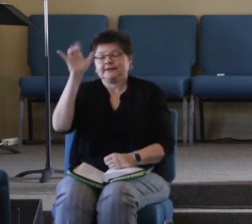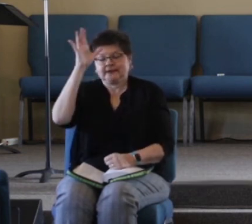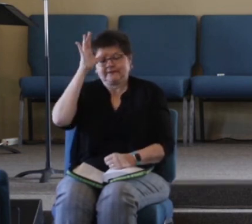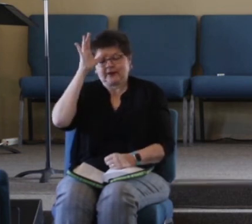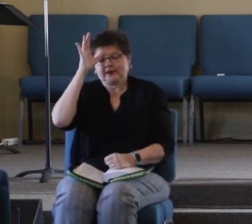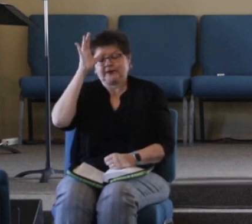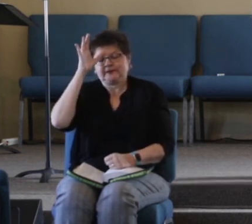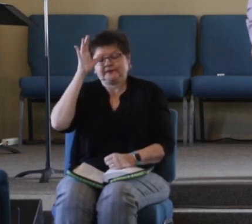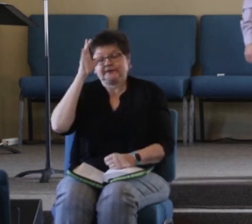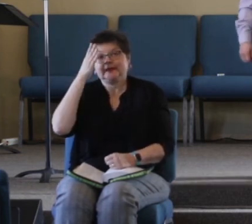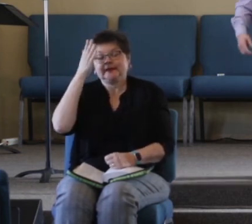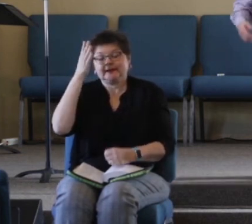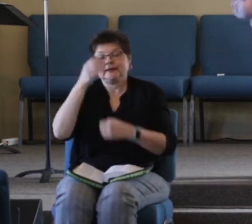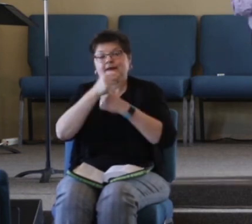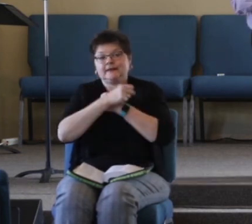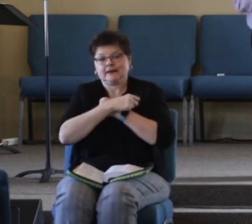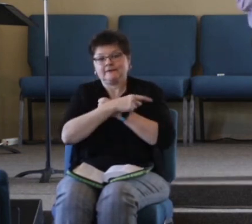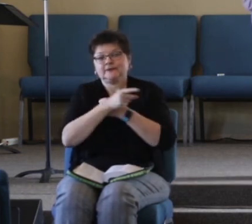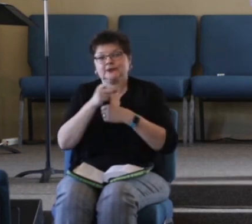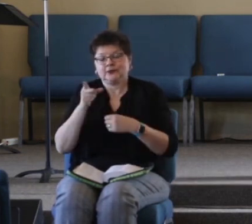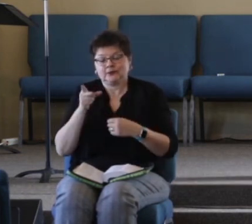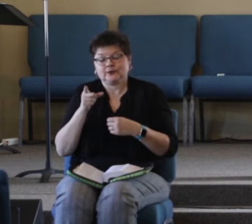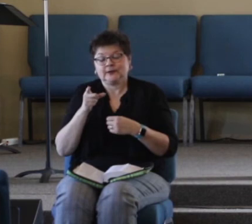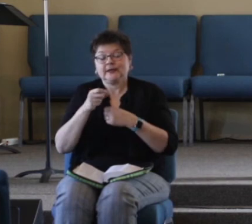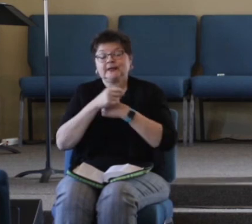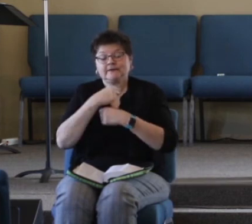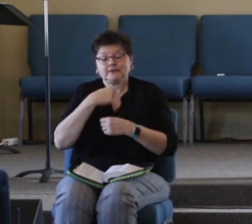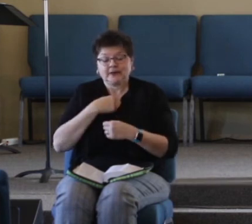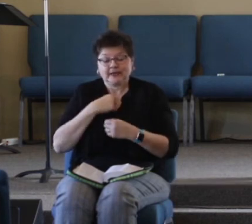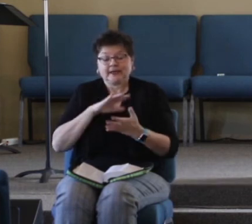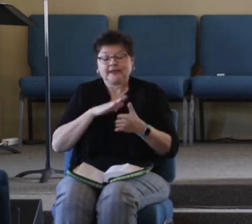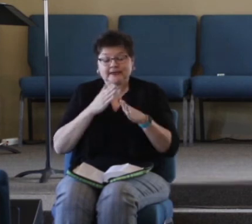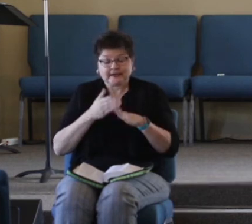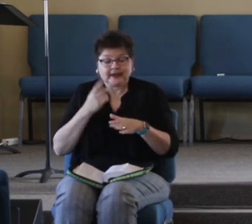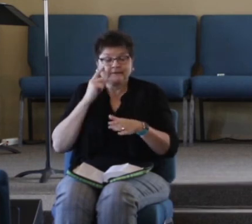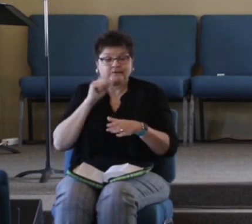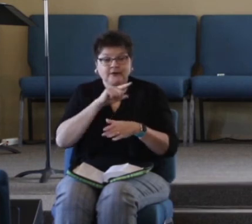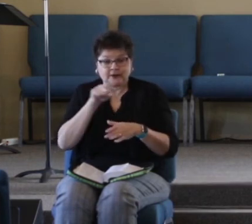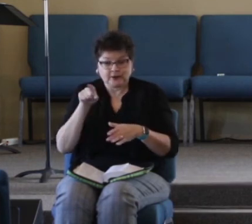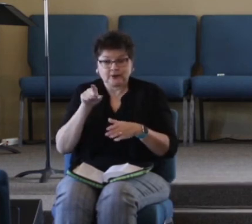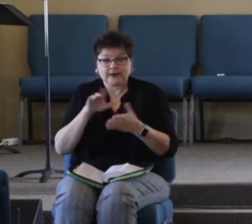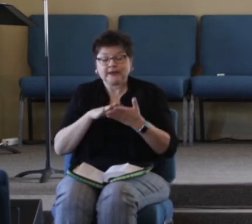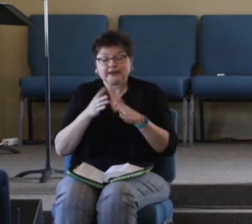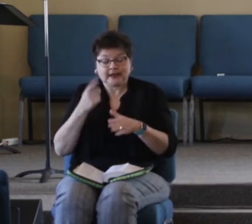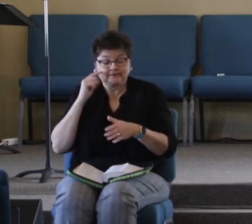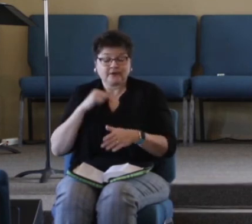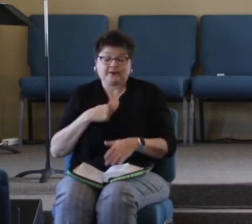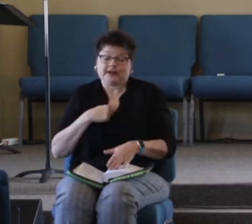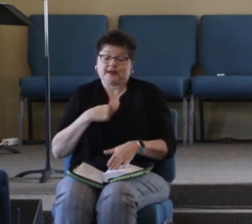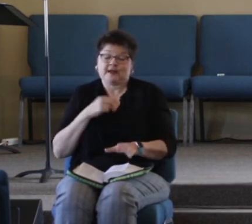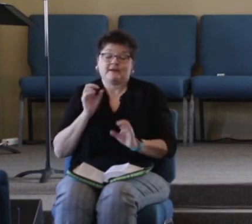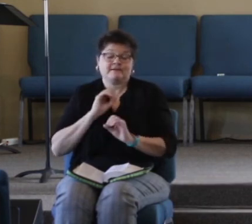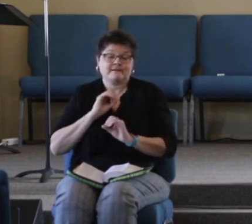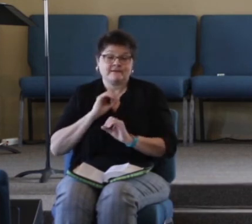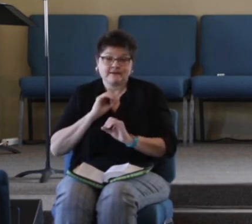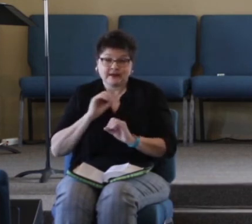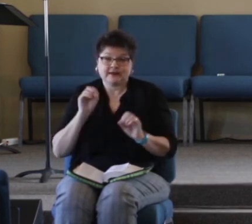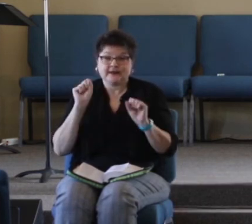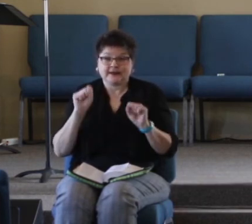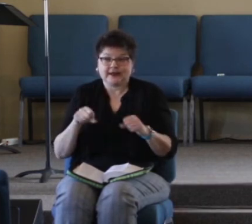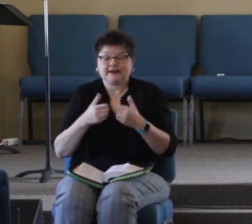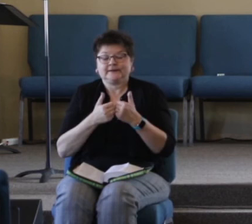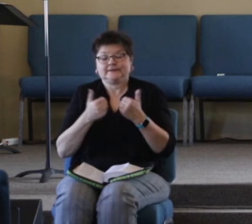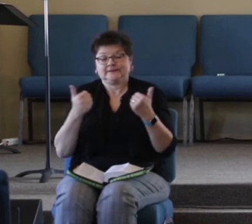loves you, and he loves me, and he died for you, and he died for me, and nothing can separate